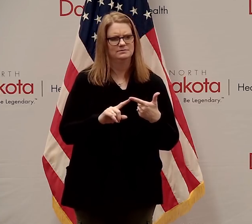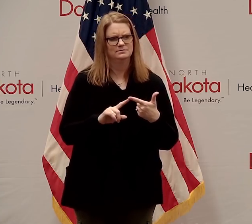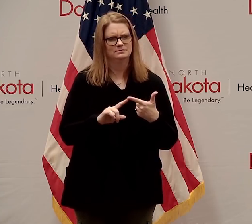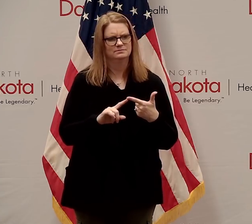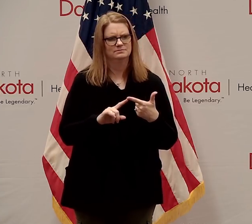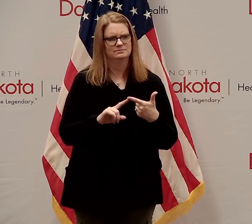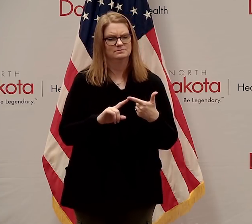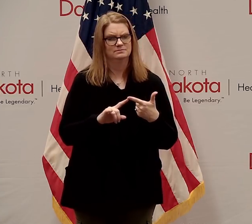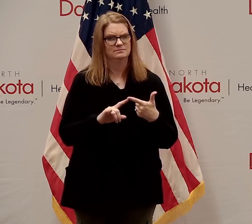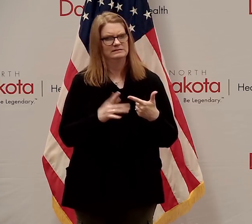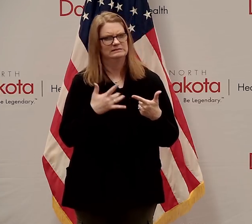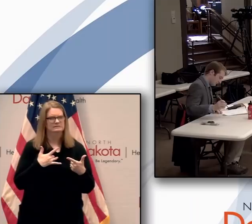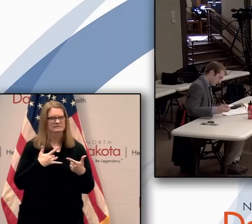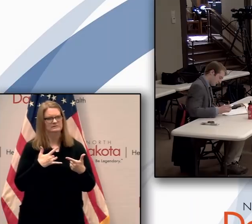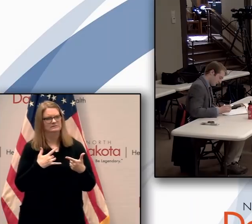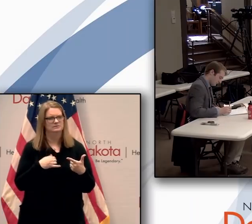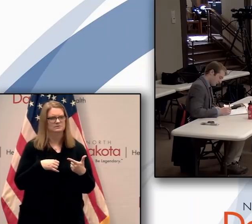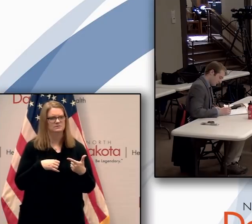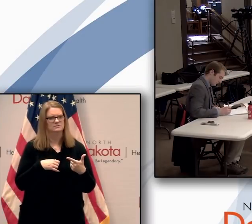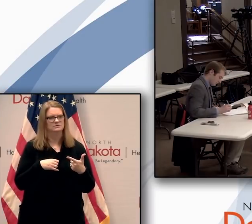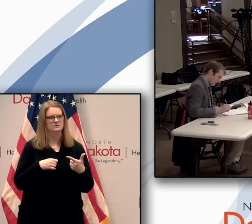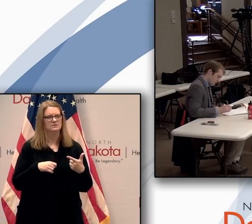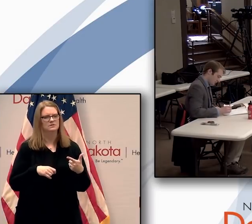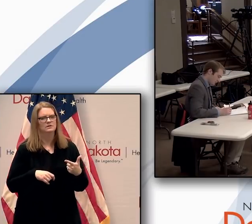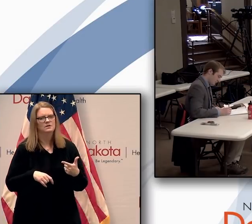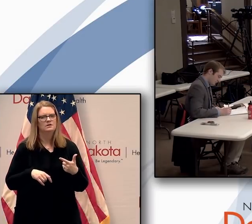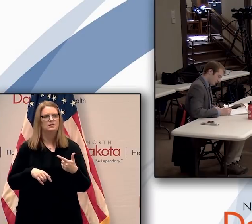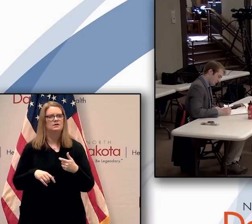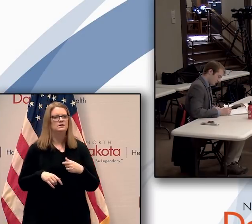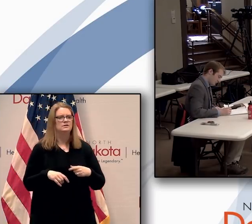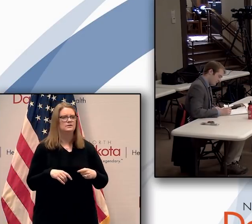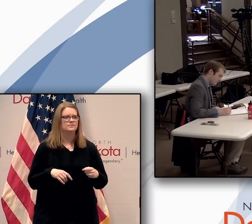having some issues with some of the guidance that's being given?